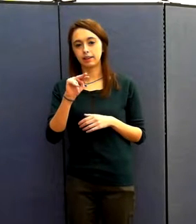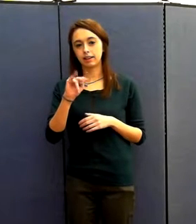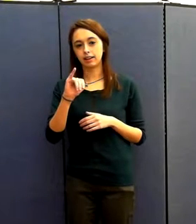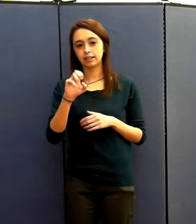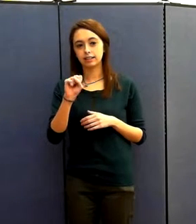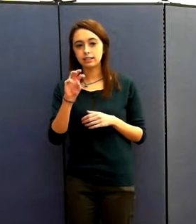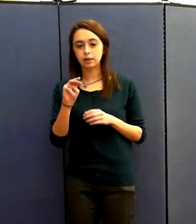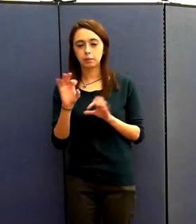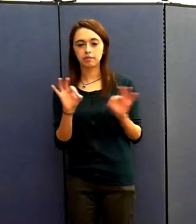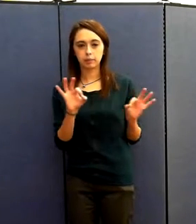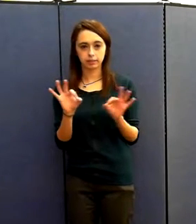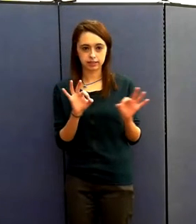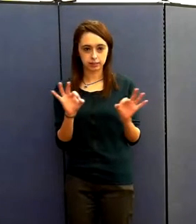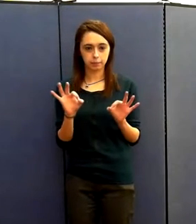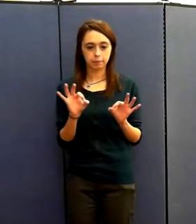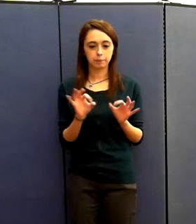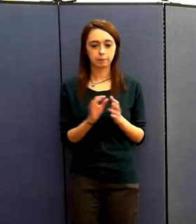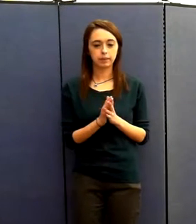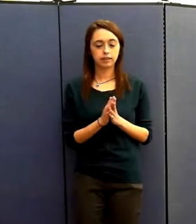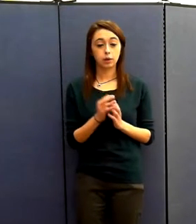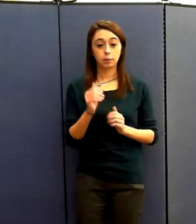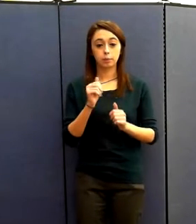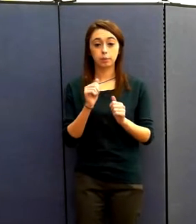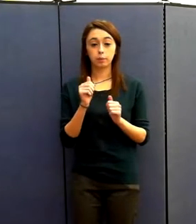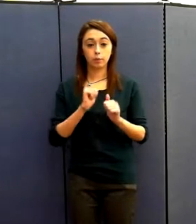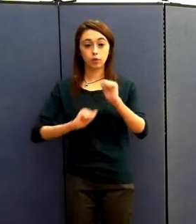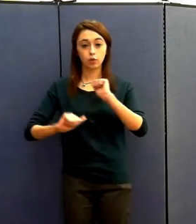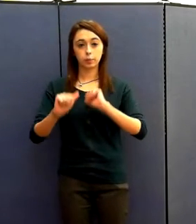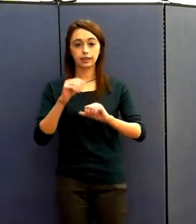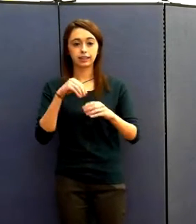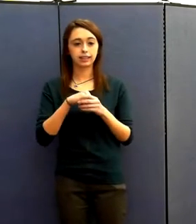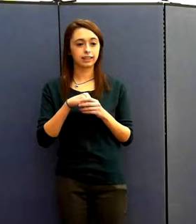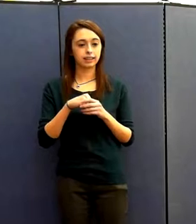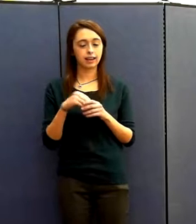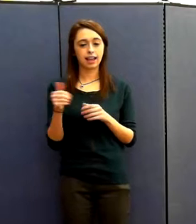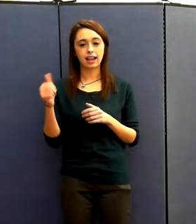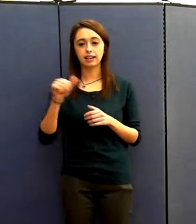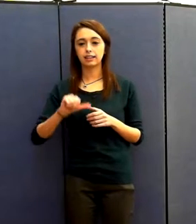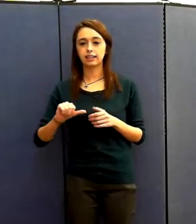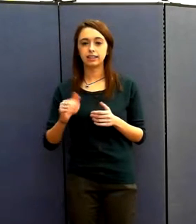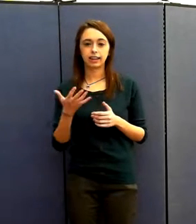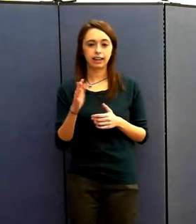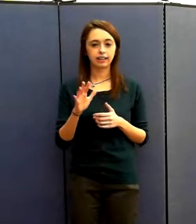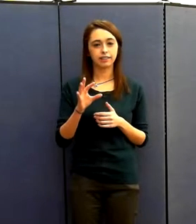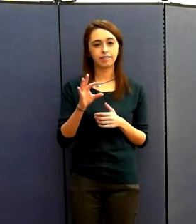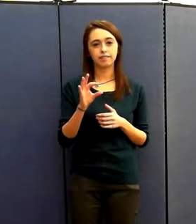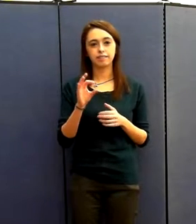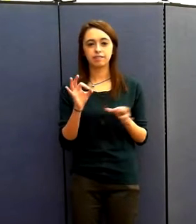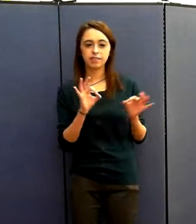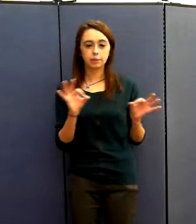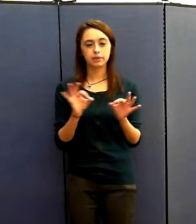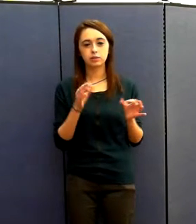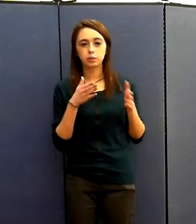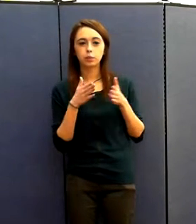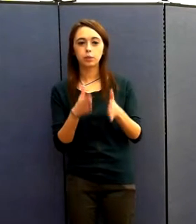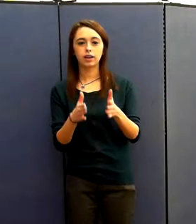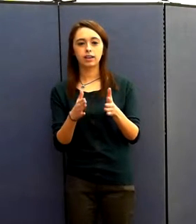performing in any sort of feminine way became associated with patriarchy, okay,